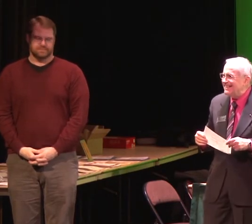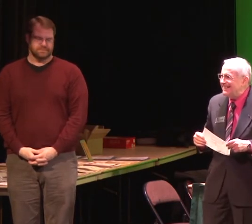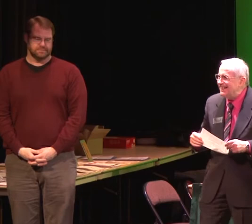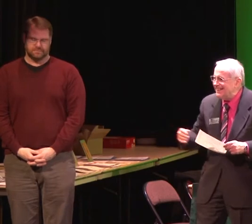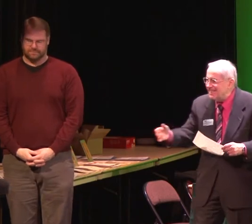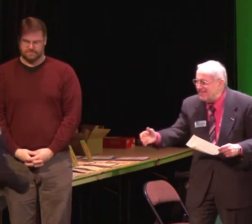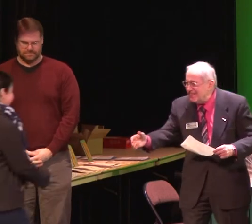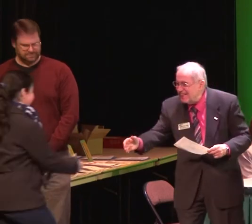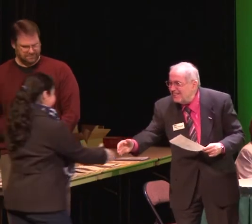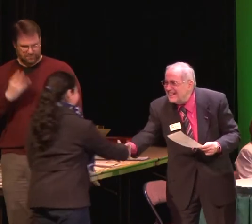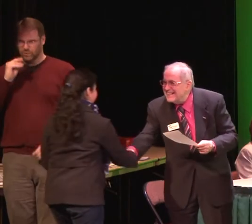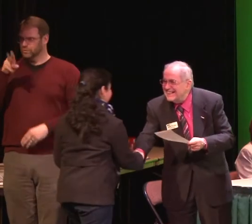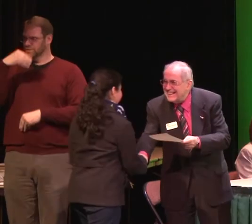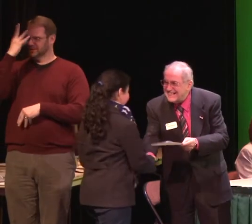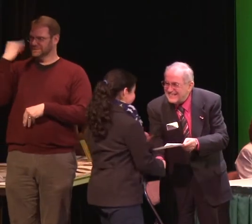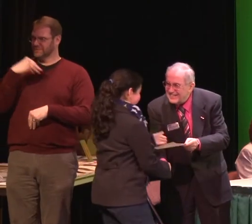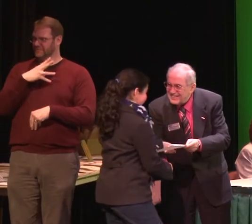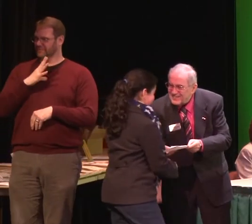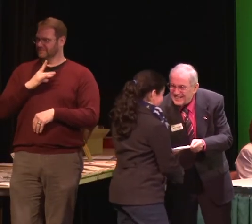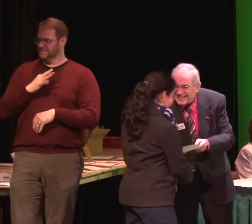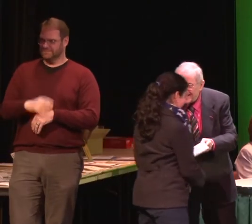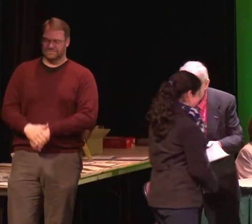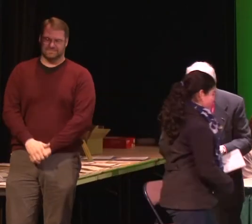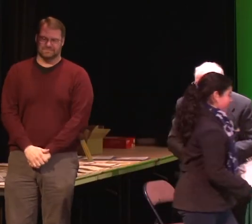Another nice scarf.